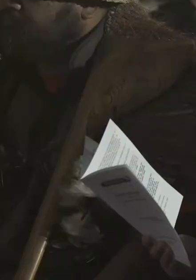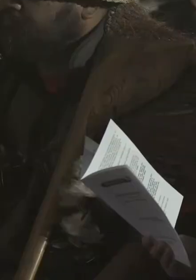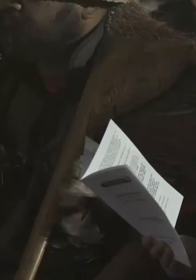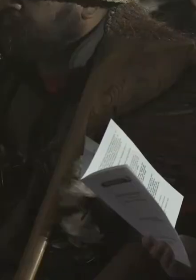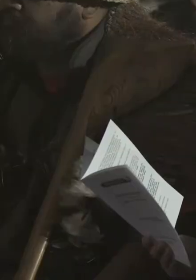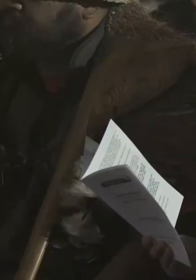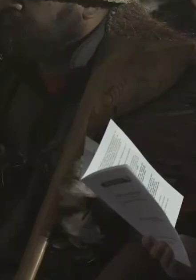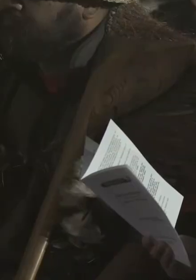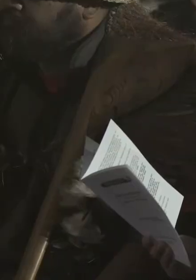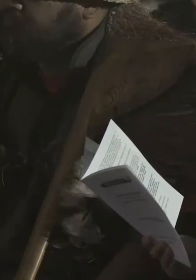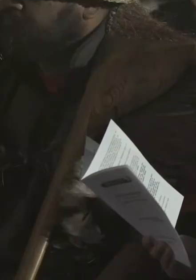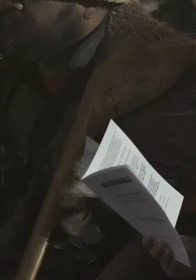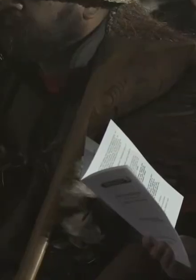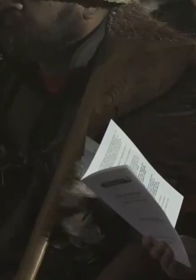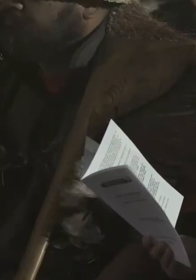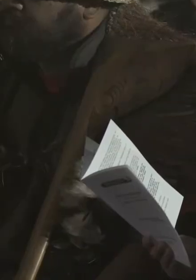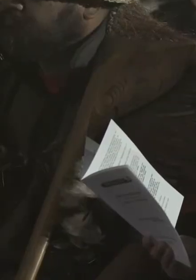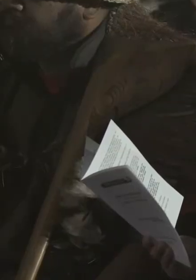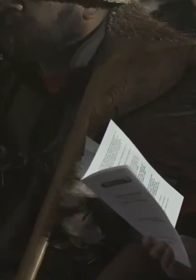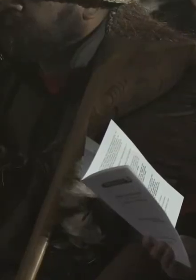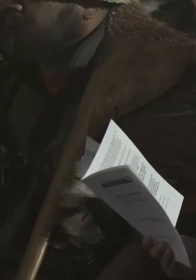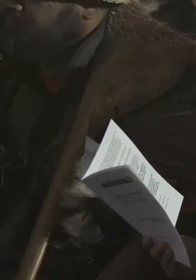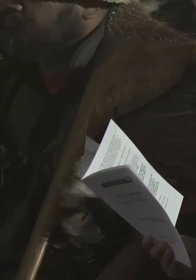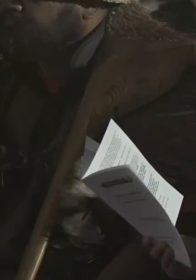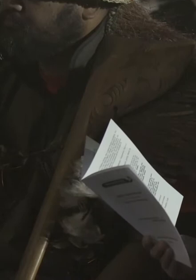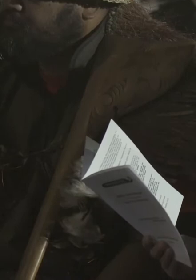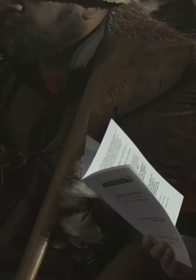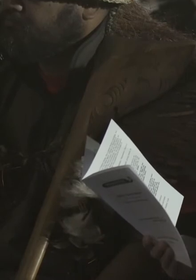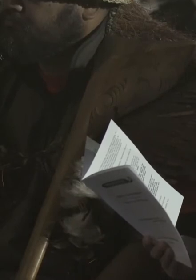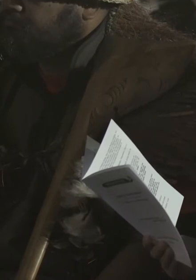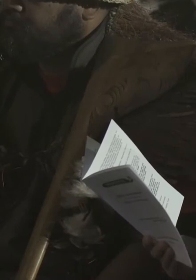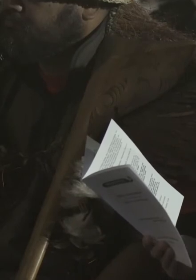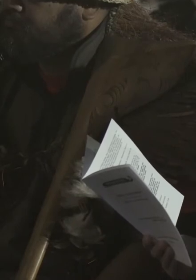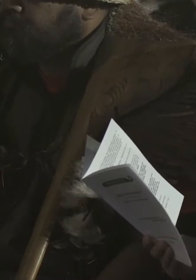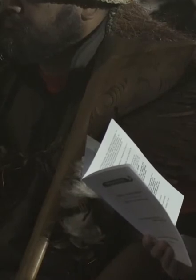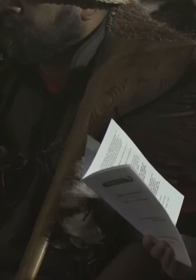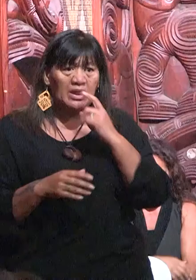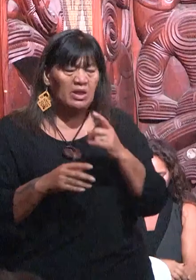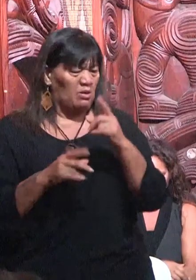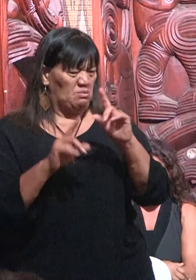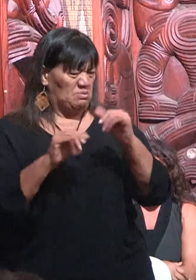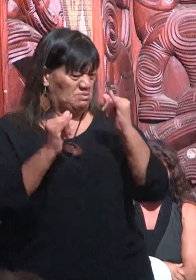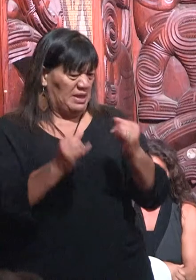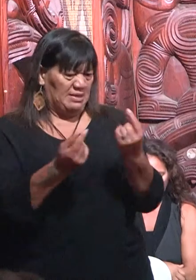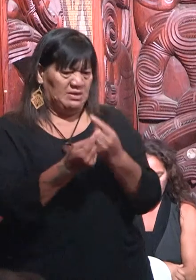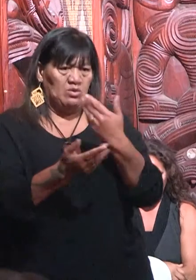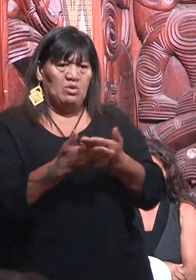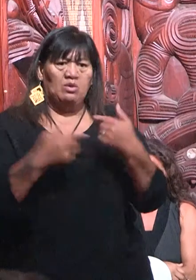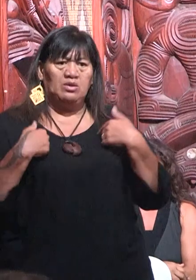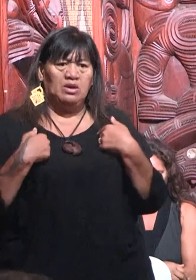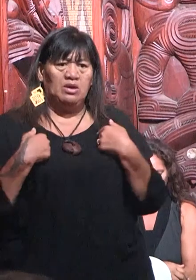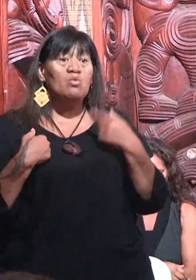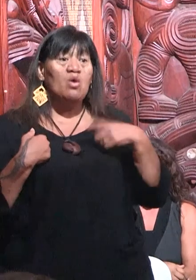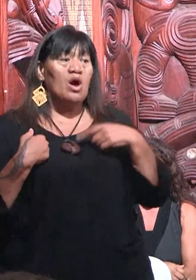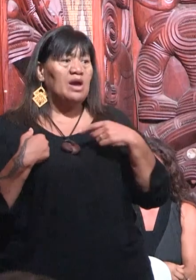Blessed are you when people revile you and persecute you and utter all kinds of evil against you falsely on my